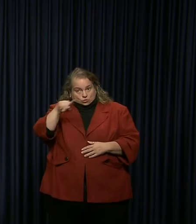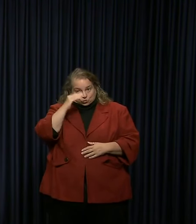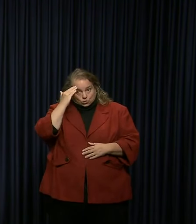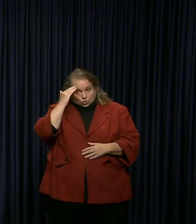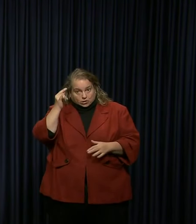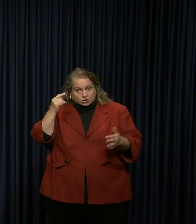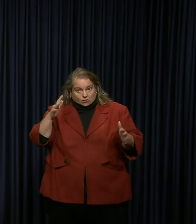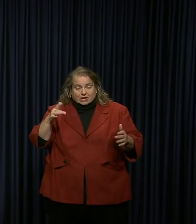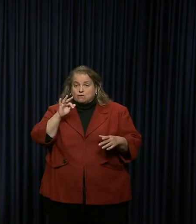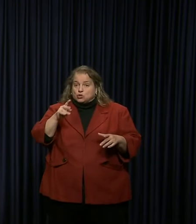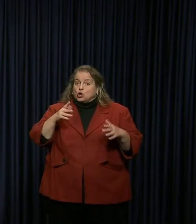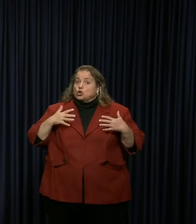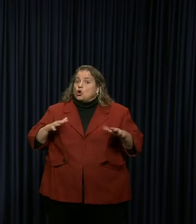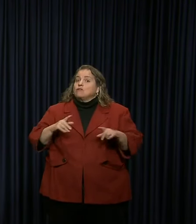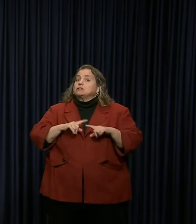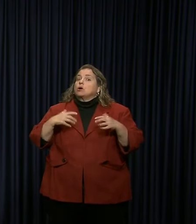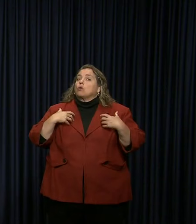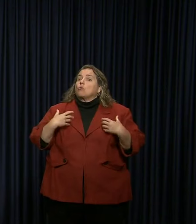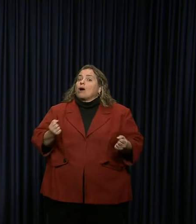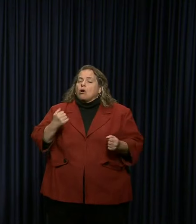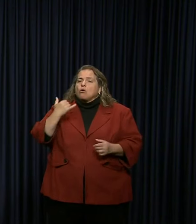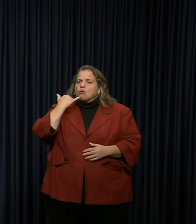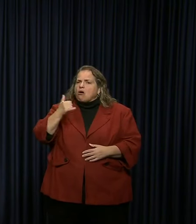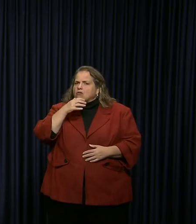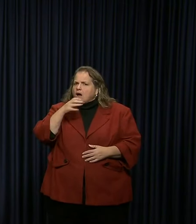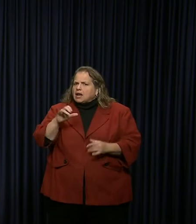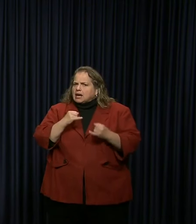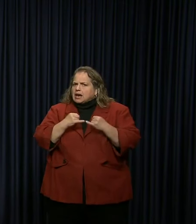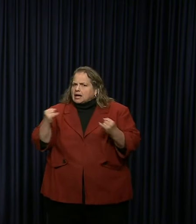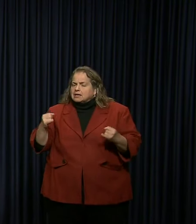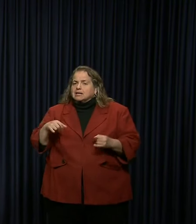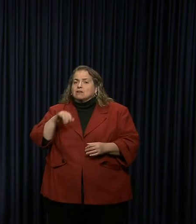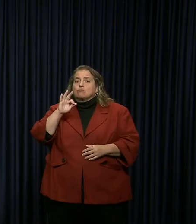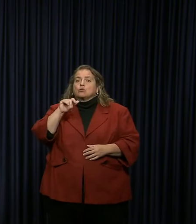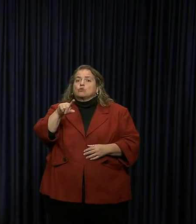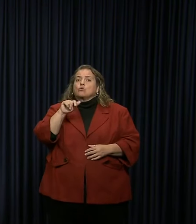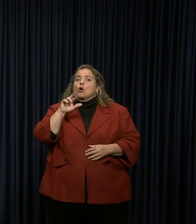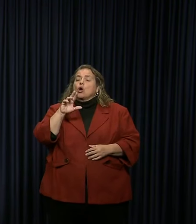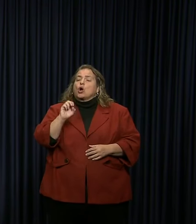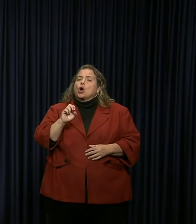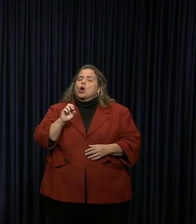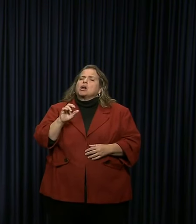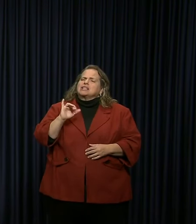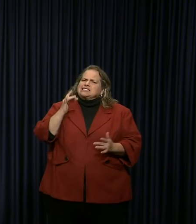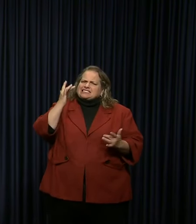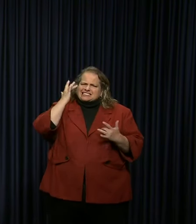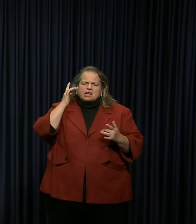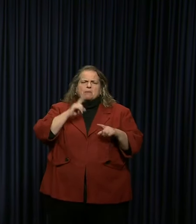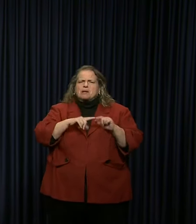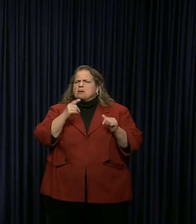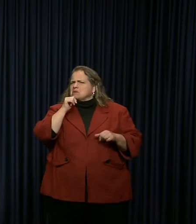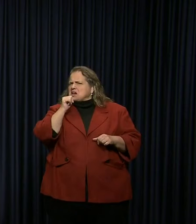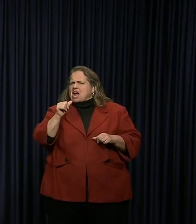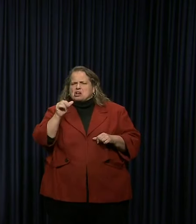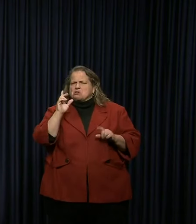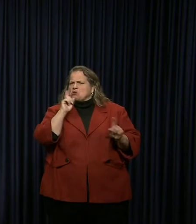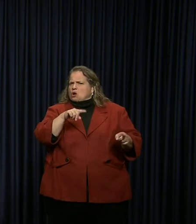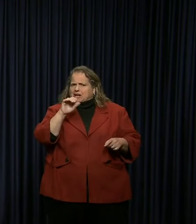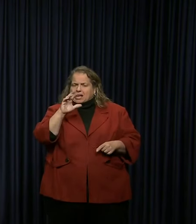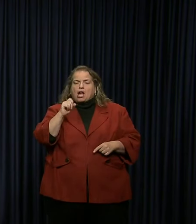about, if you're nervous but well, calling the hotline. If you are sick but wouldn't have sought